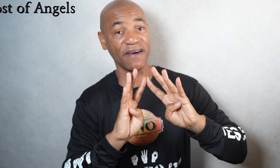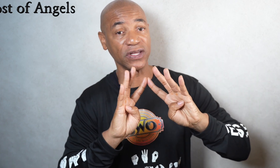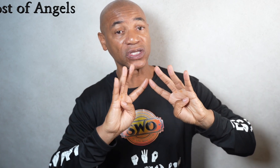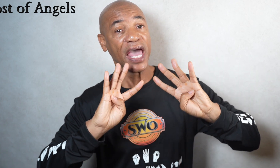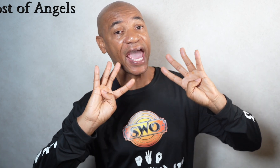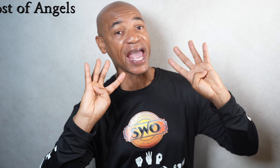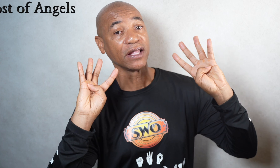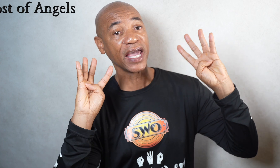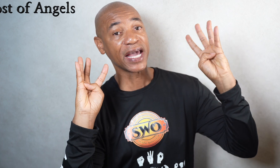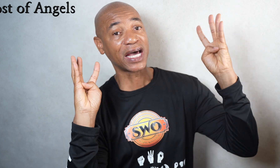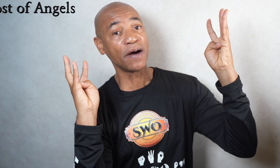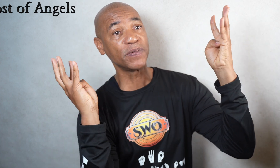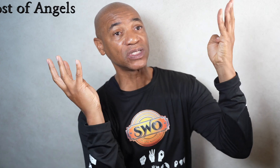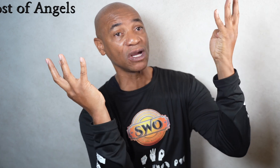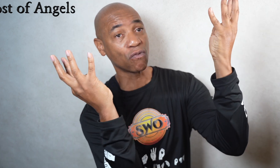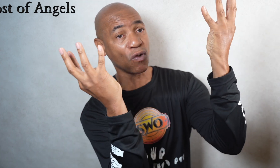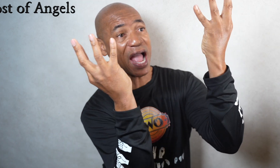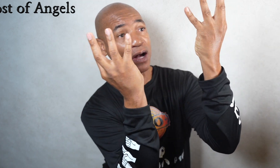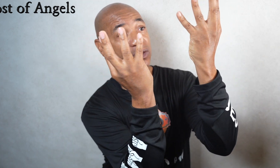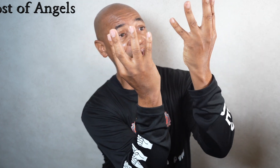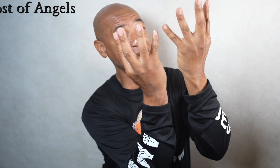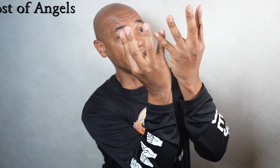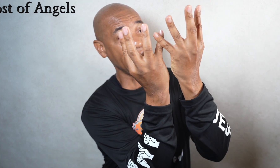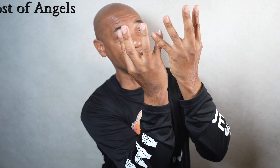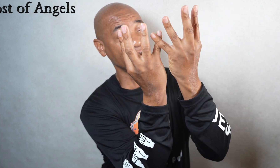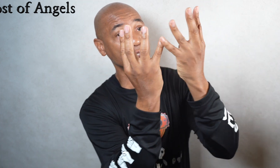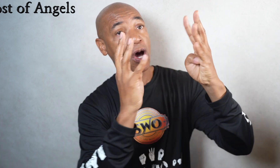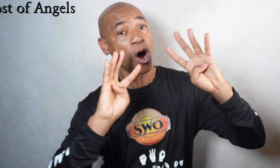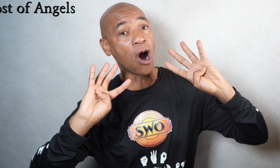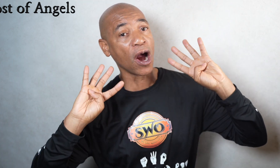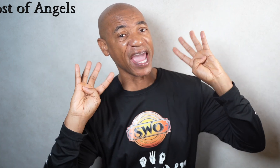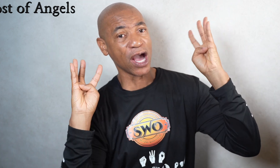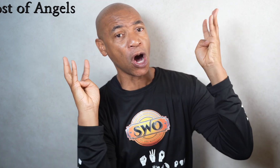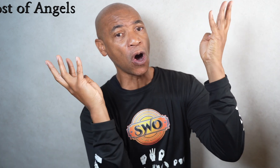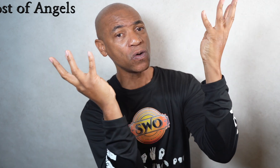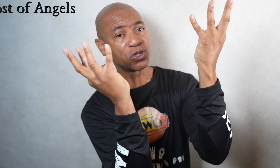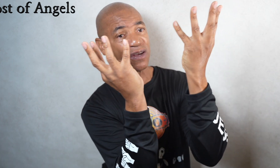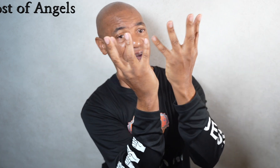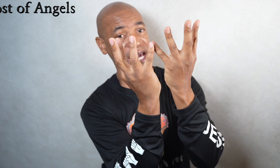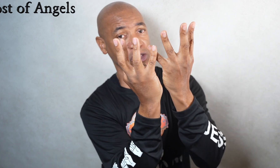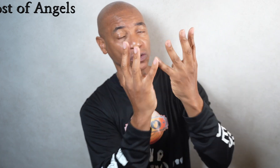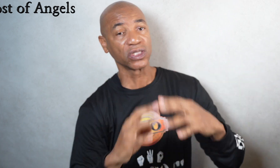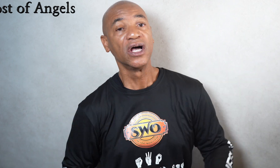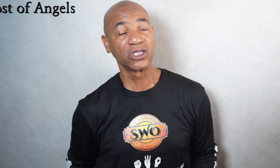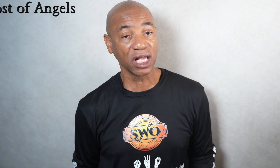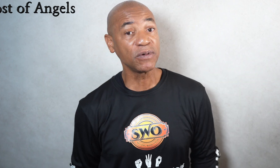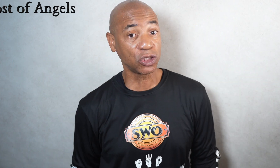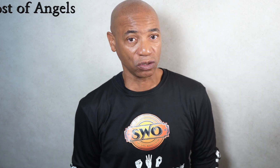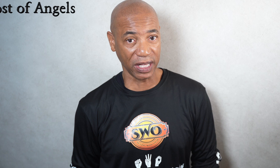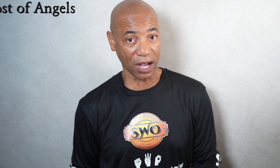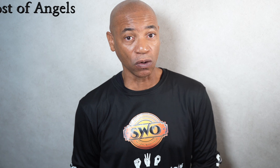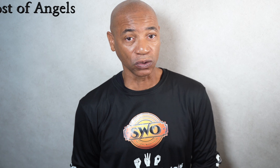heavens, and encompassing around in the heavens are a host of angels. So let me show you that whole